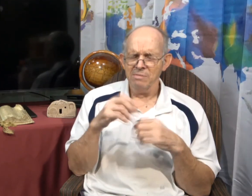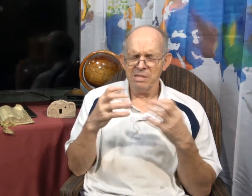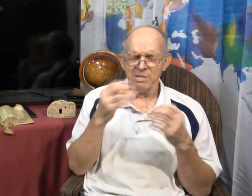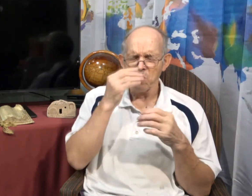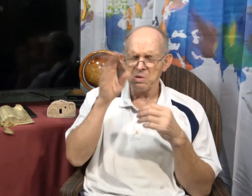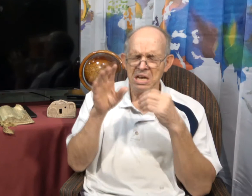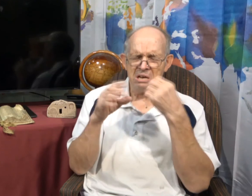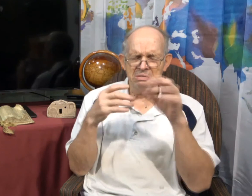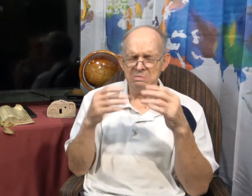name is Cook Hill.